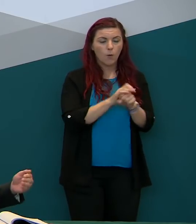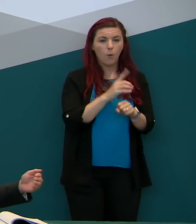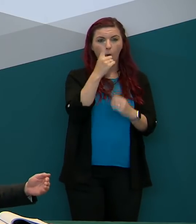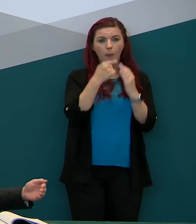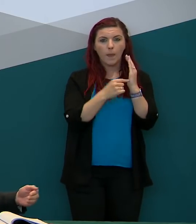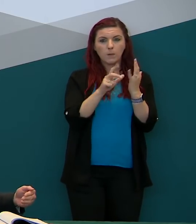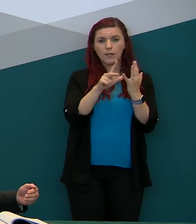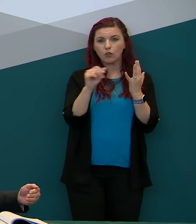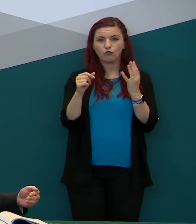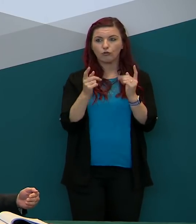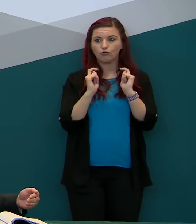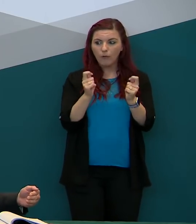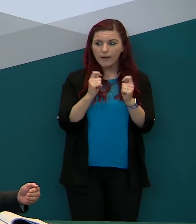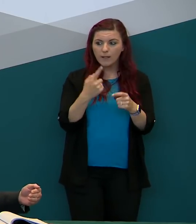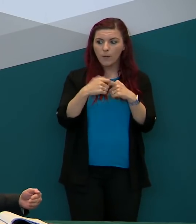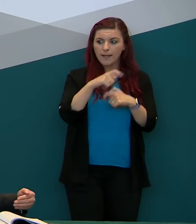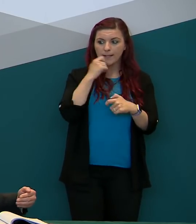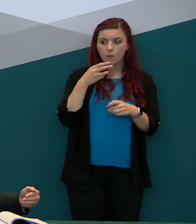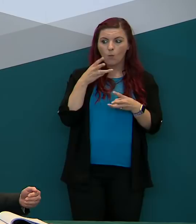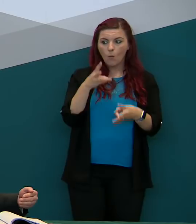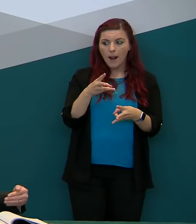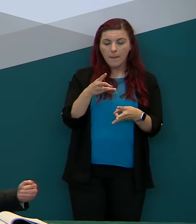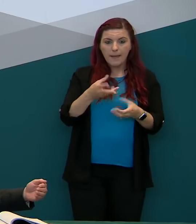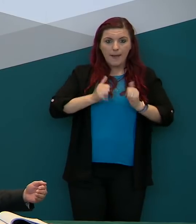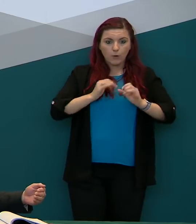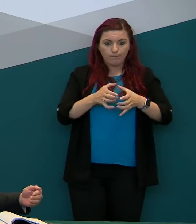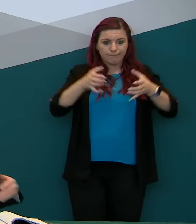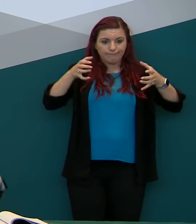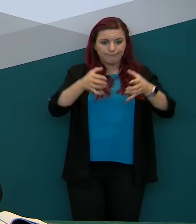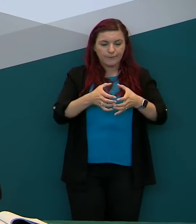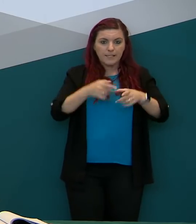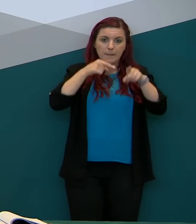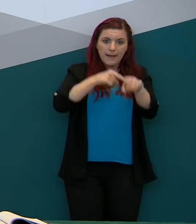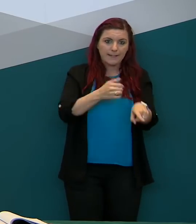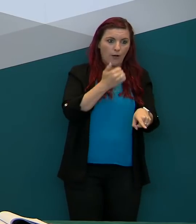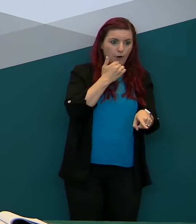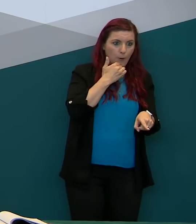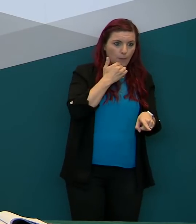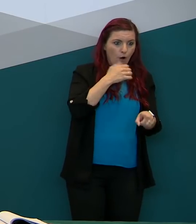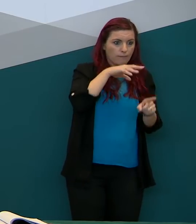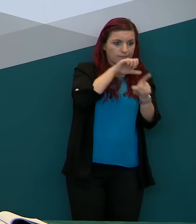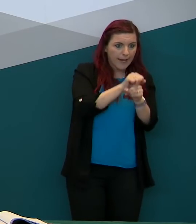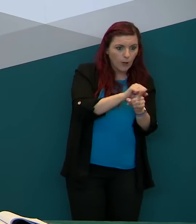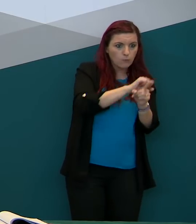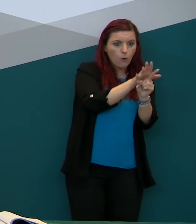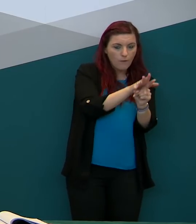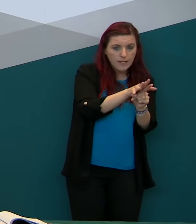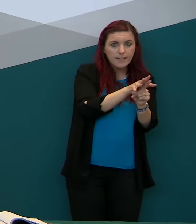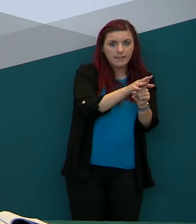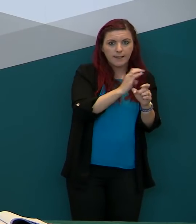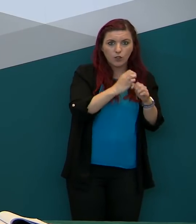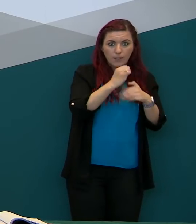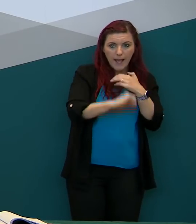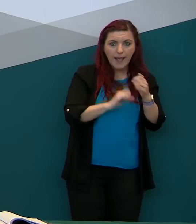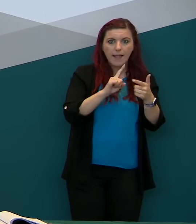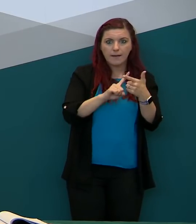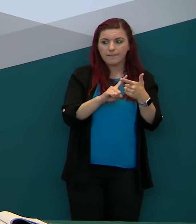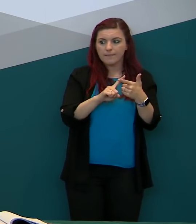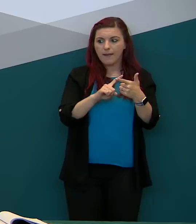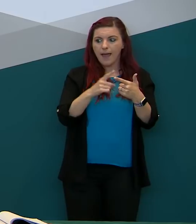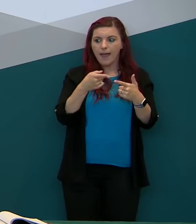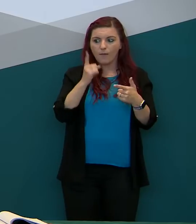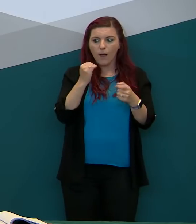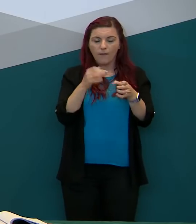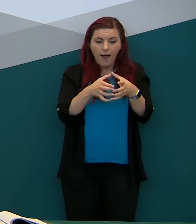We flexed it up. The people we use are flexed up and down based on demand. And as I said earlier to one of your colleagues, we've gone to a position where we had high